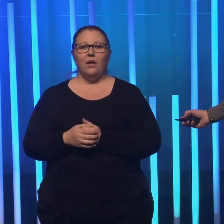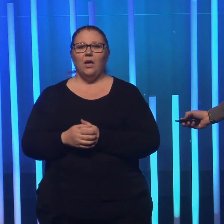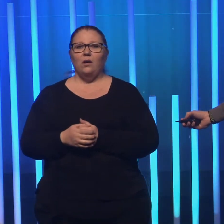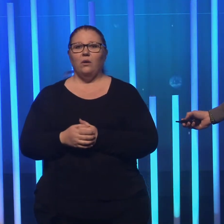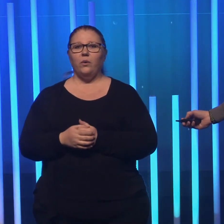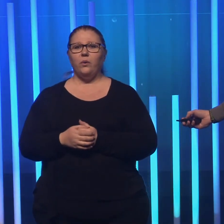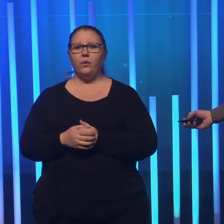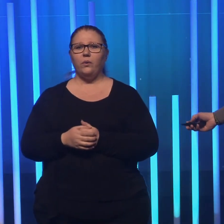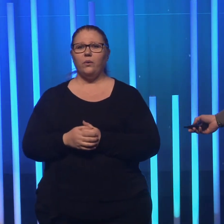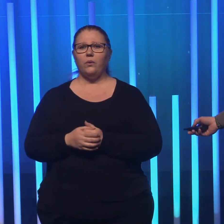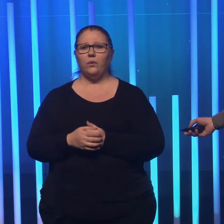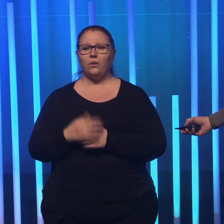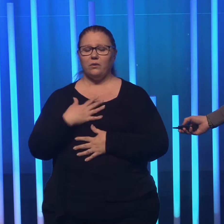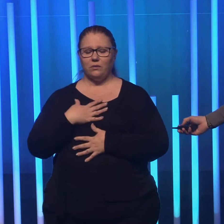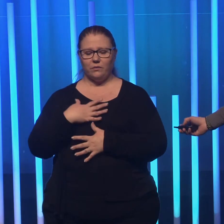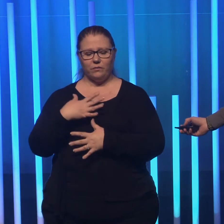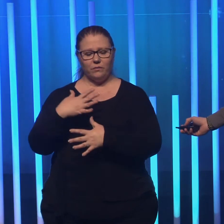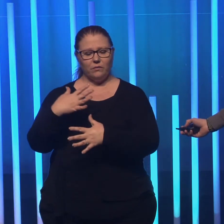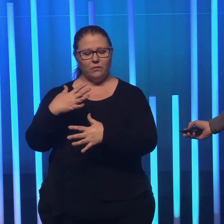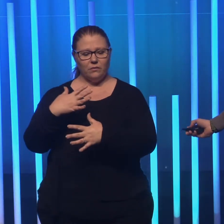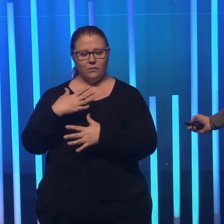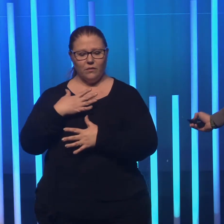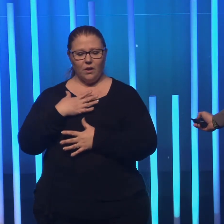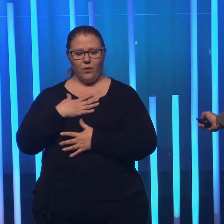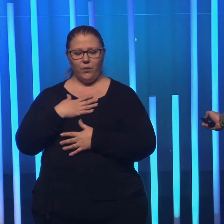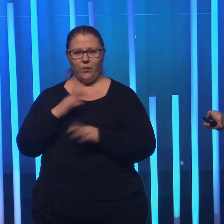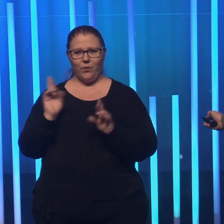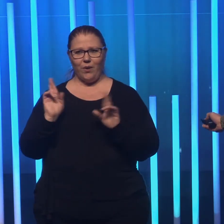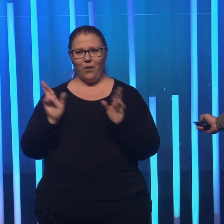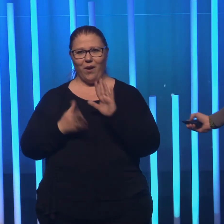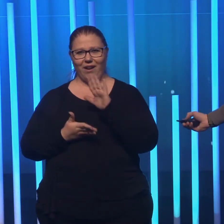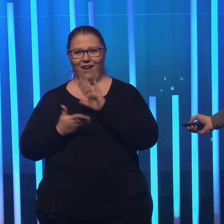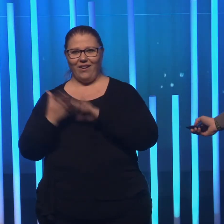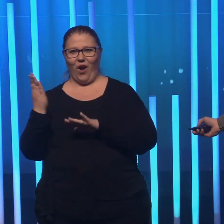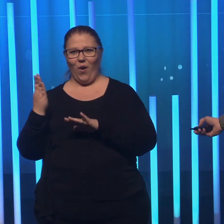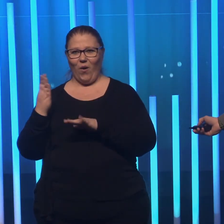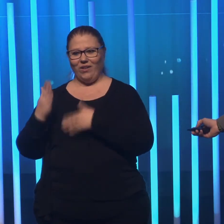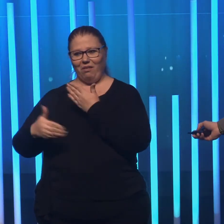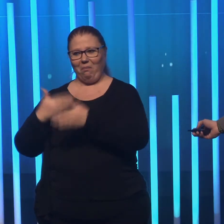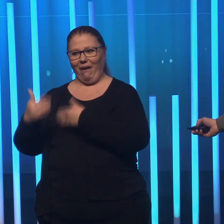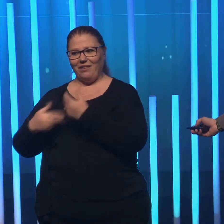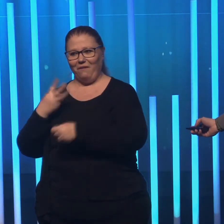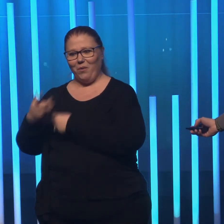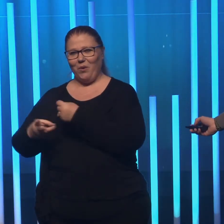Just close your eyes, take a nice deep breath, getting ready to head out into the pace of this world.